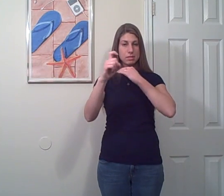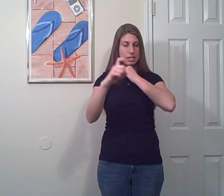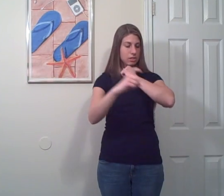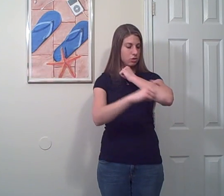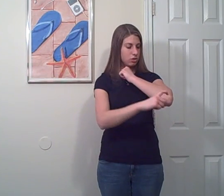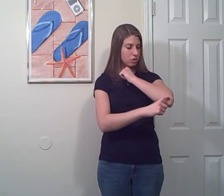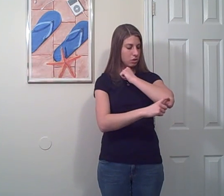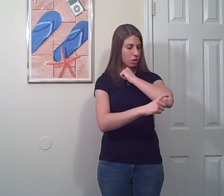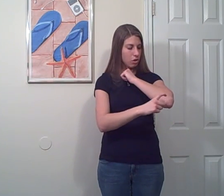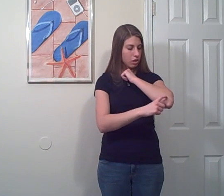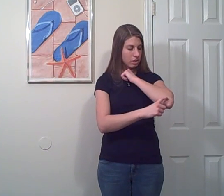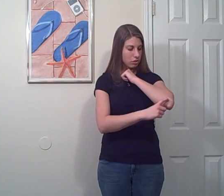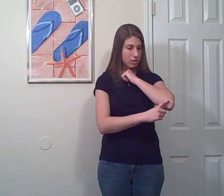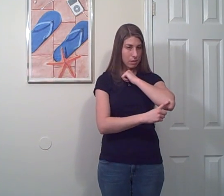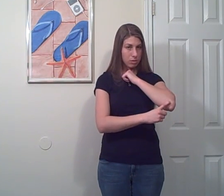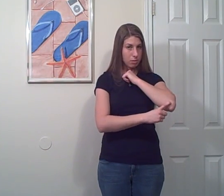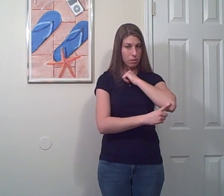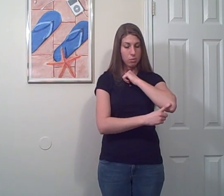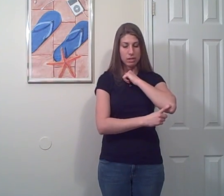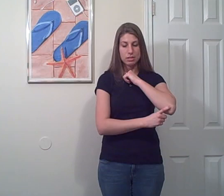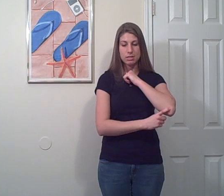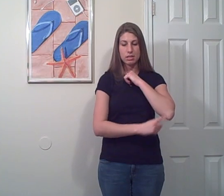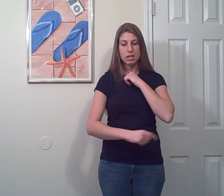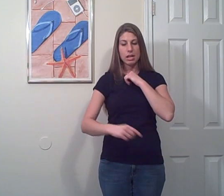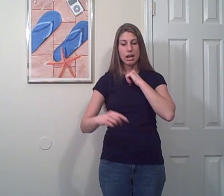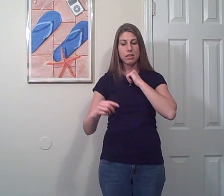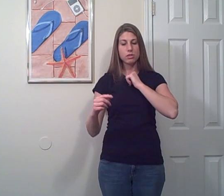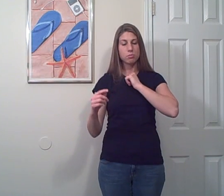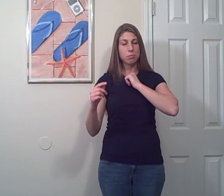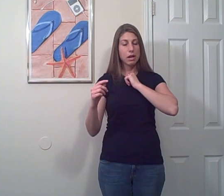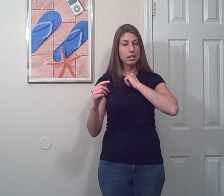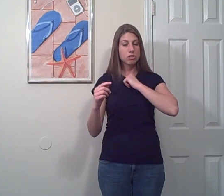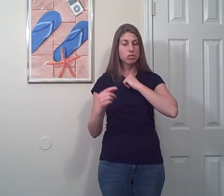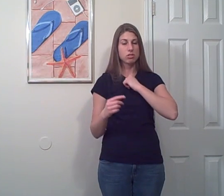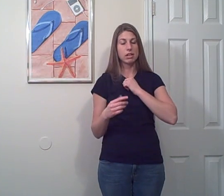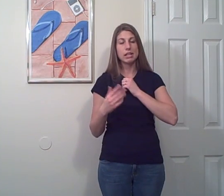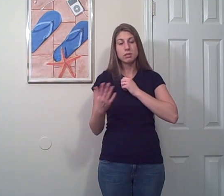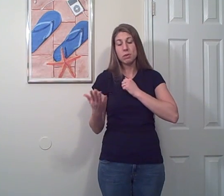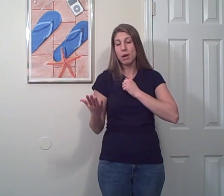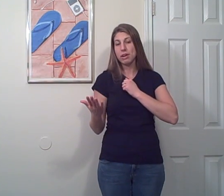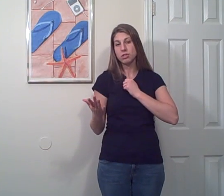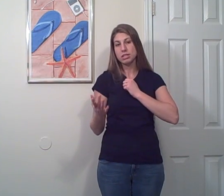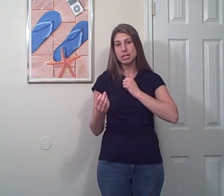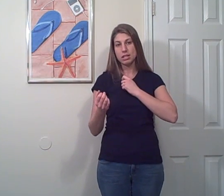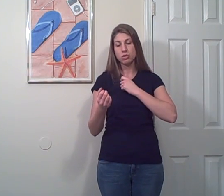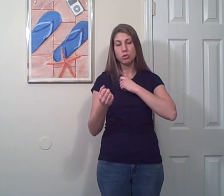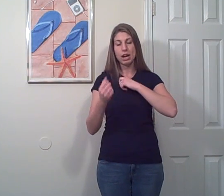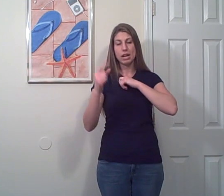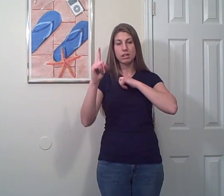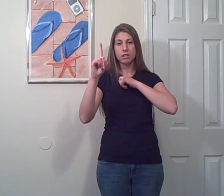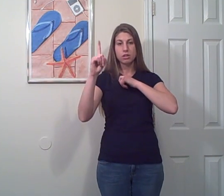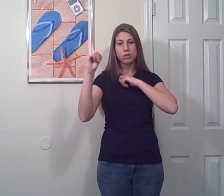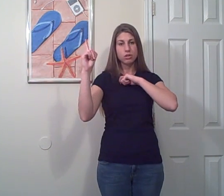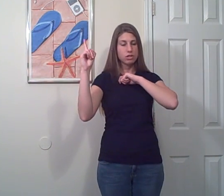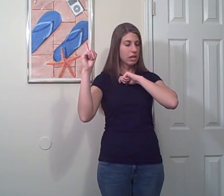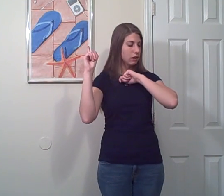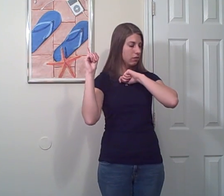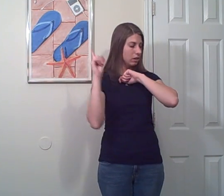tempted. You just hit a hook and you tap your elbow once. And then punished is how I translated tried. You just take your finger